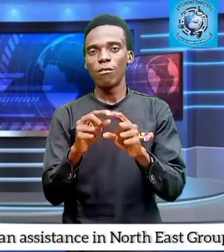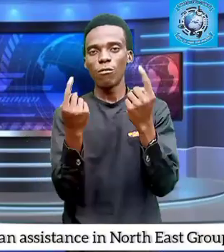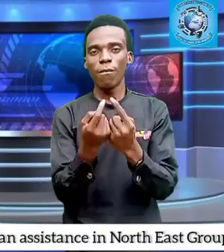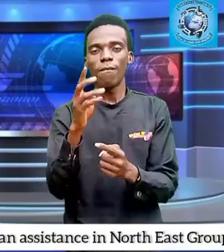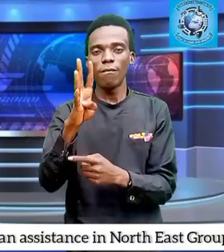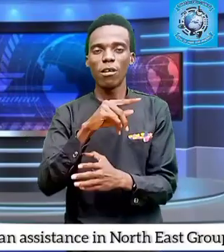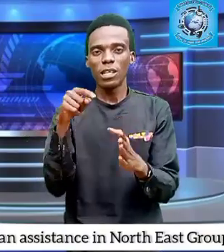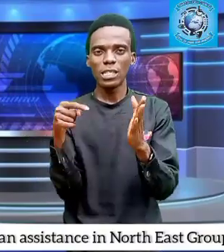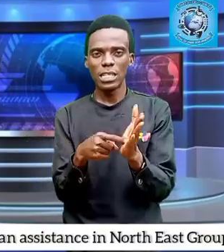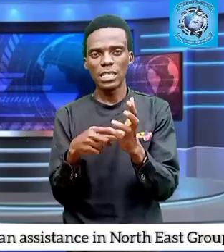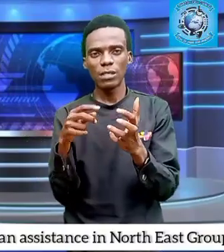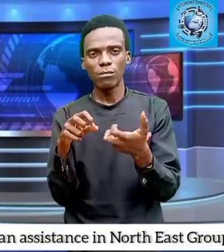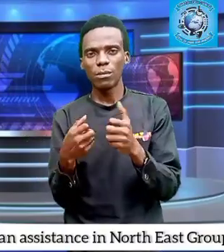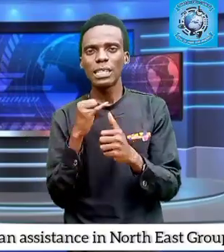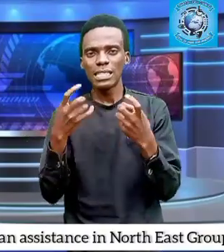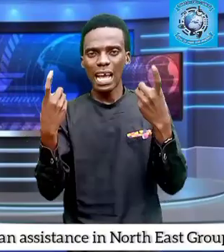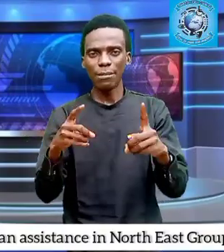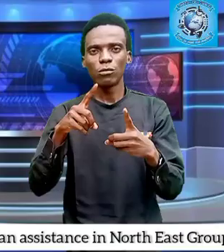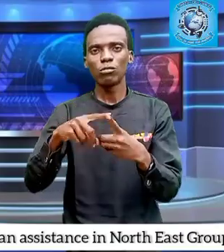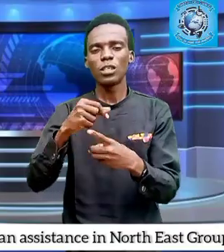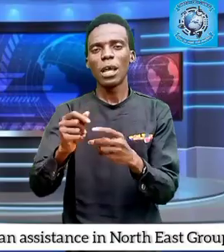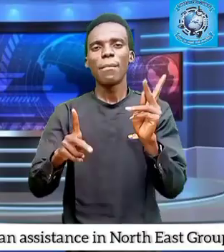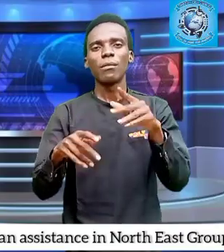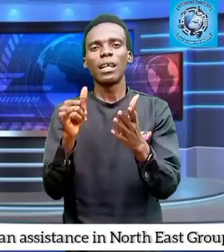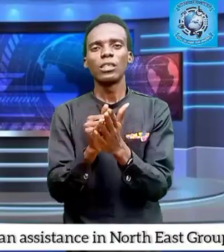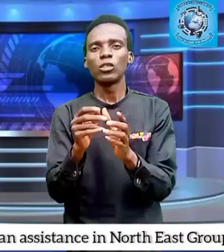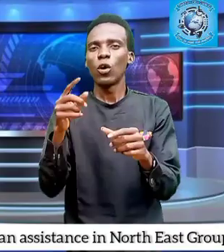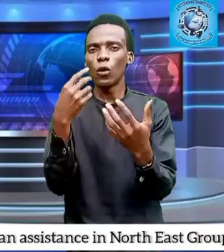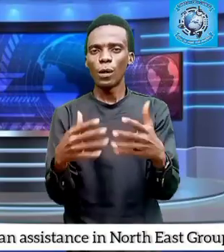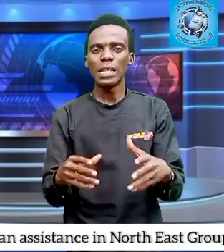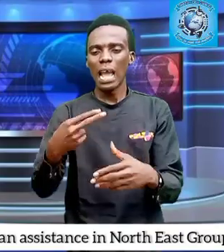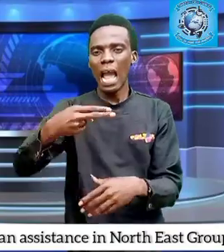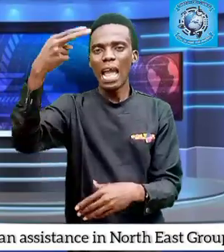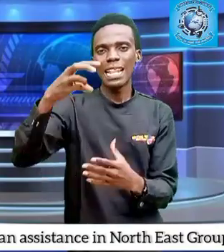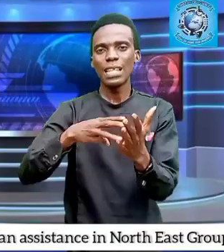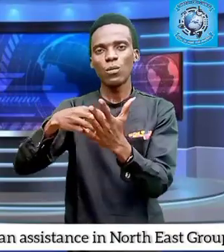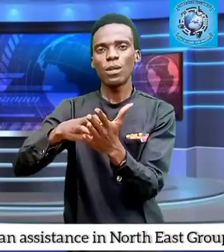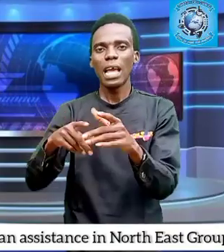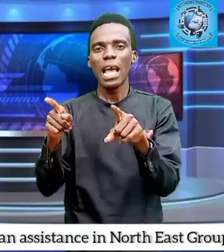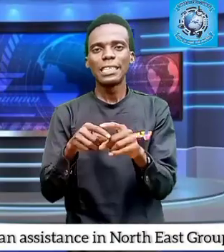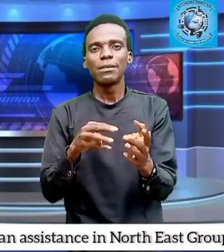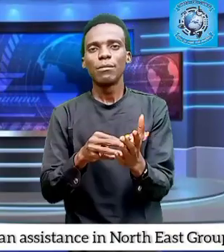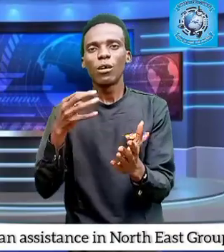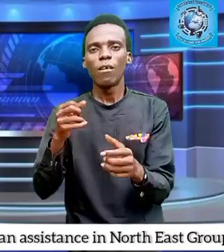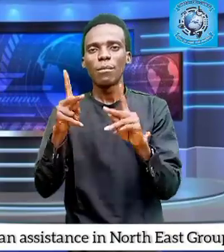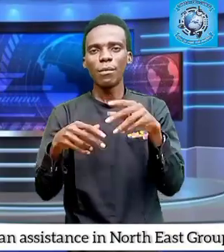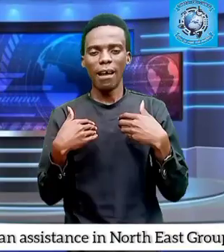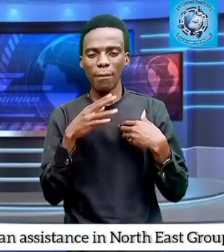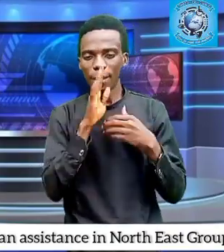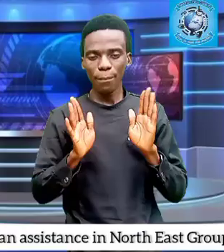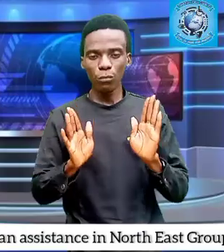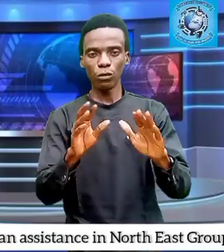is happening to a population that is already highly vulnerable, as millions of people has been pushed